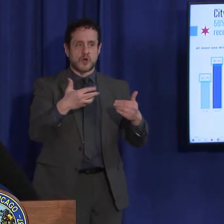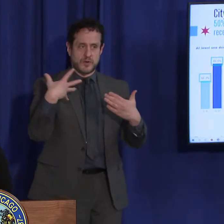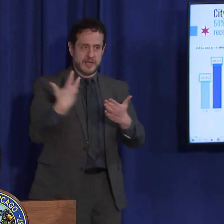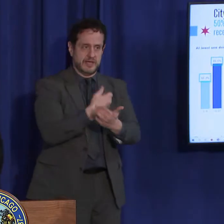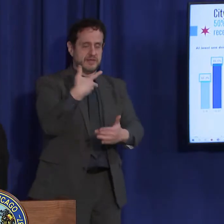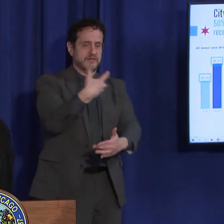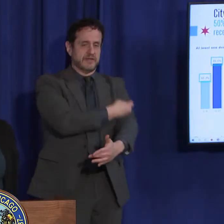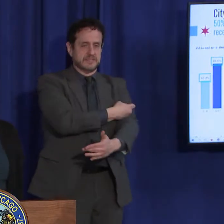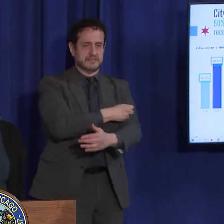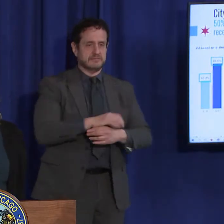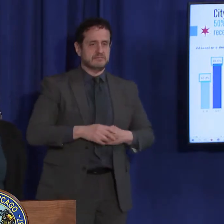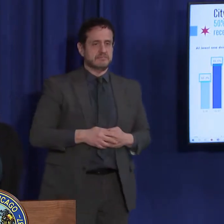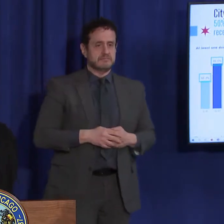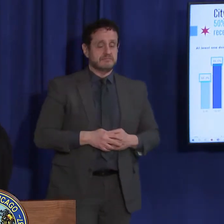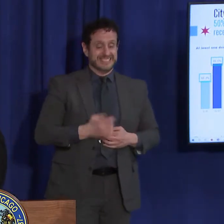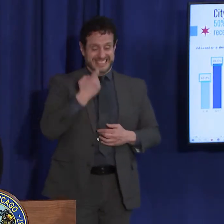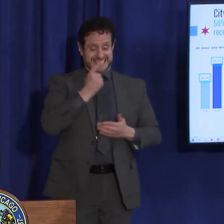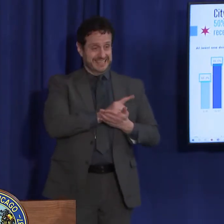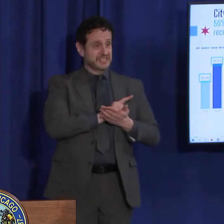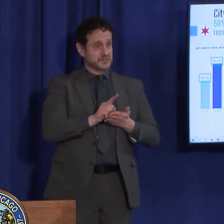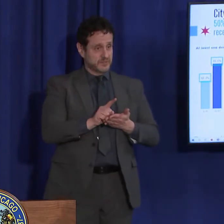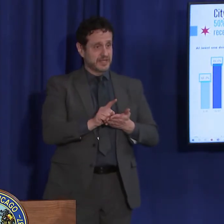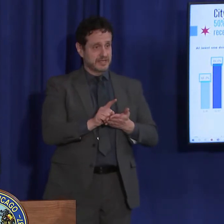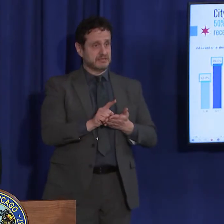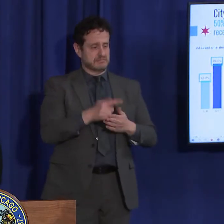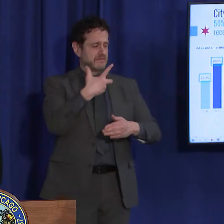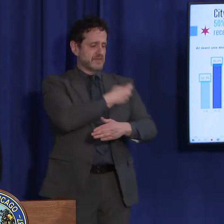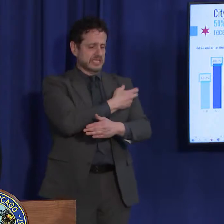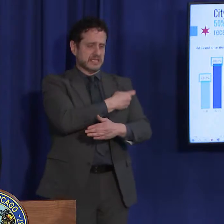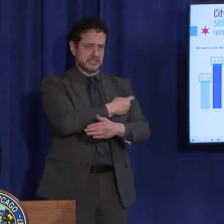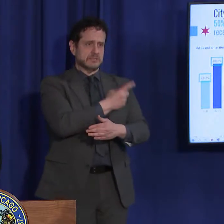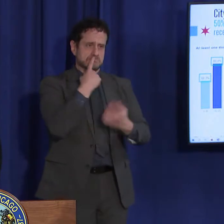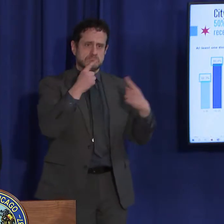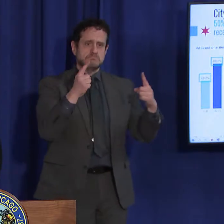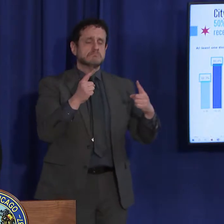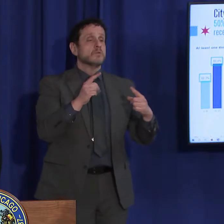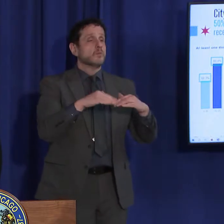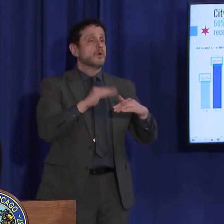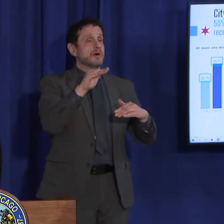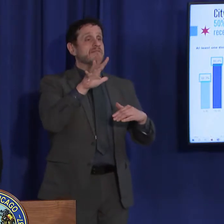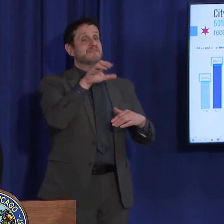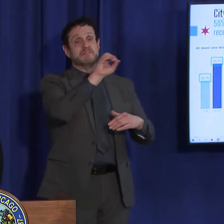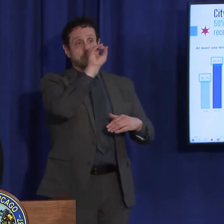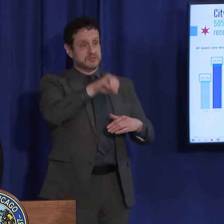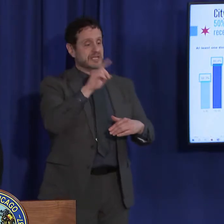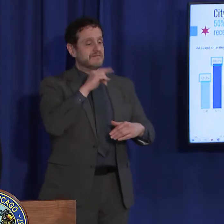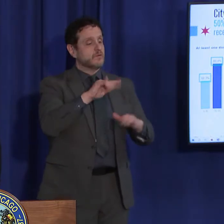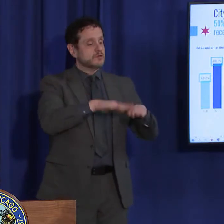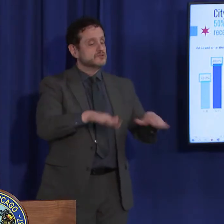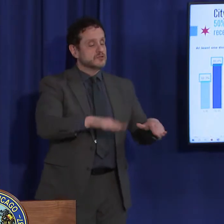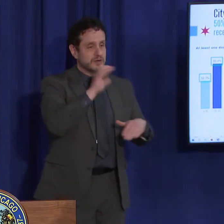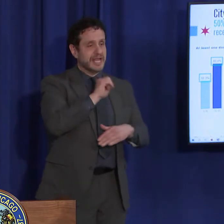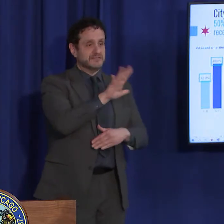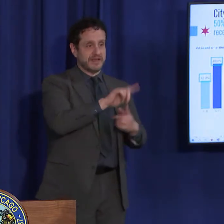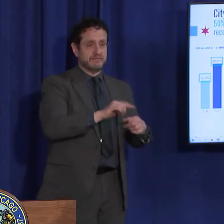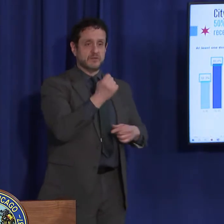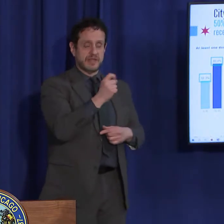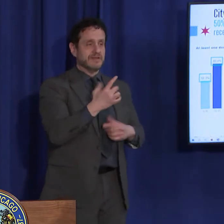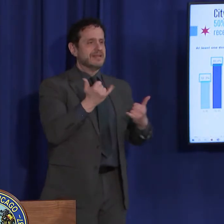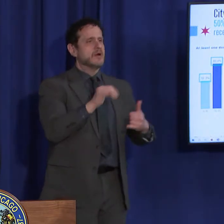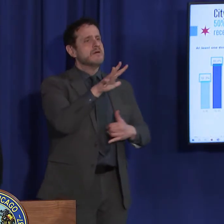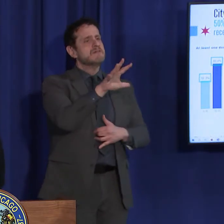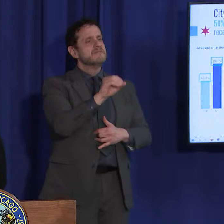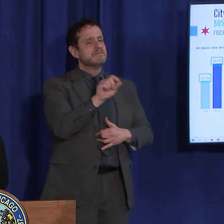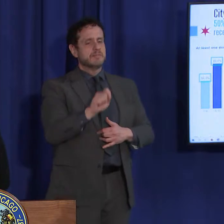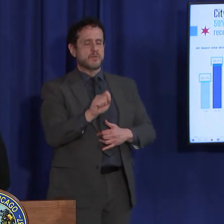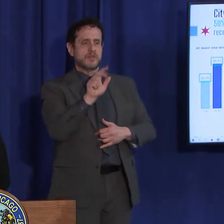We have hit some nice benchmarks this week for vaccination. We crossed the 50% mark for our 5 to 11-year-olds. Now 50.3%